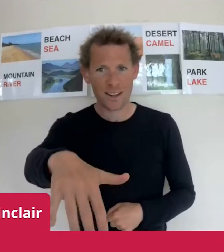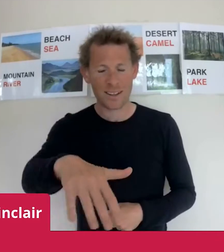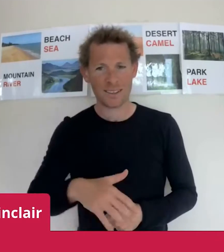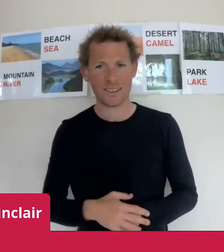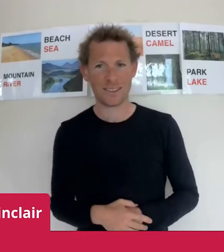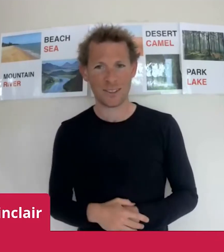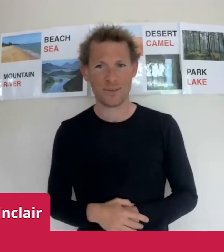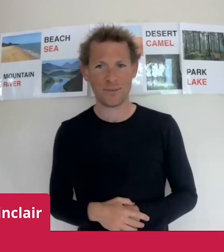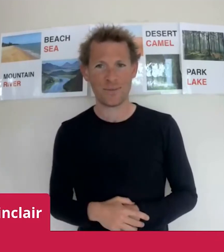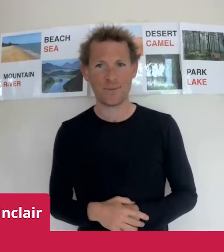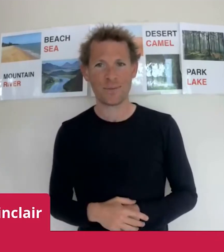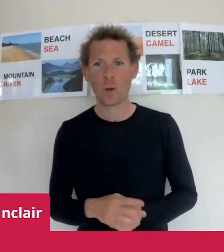fall.